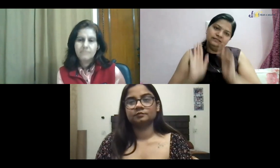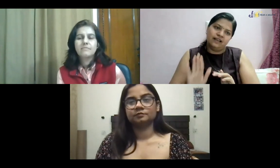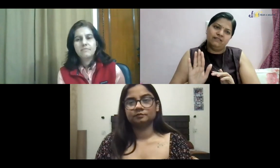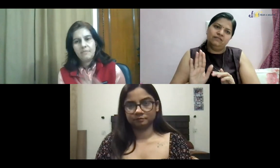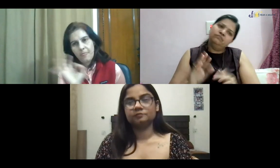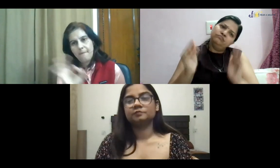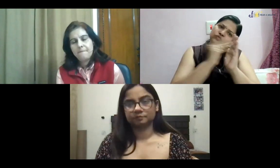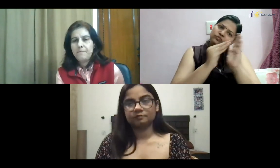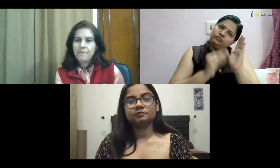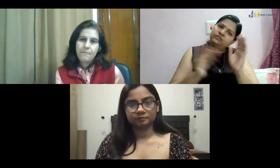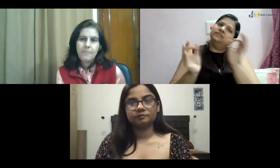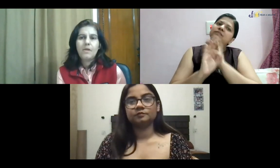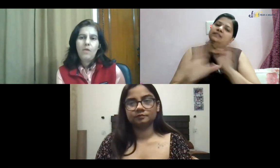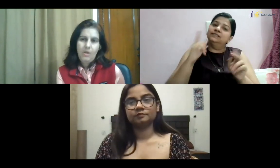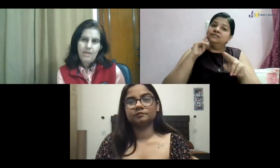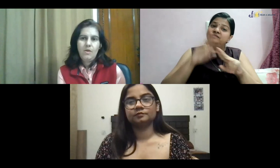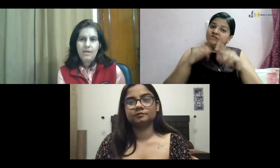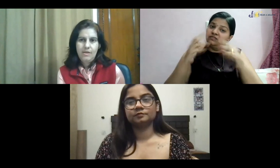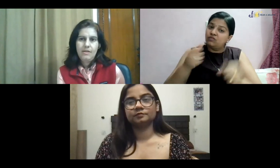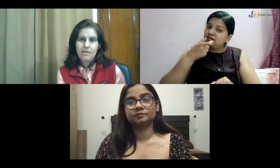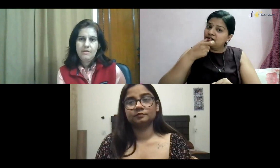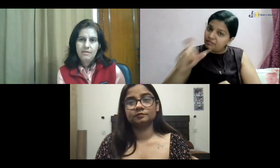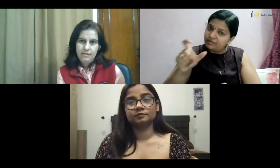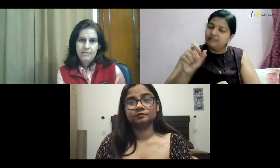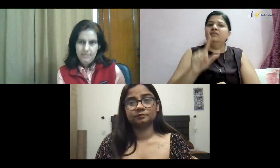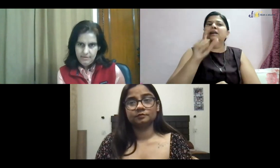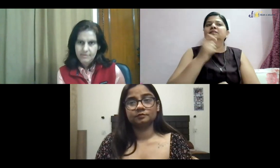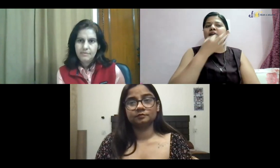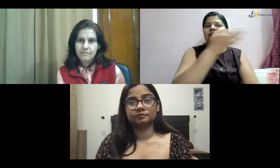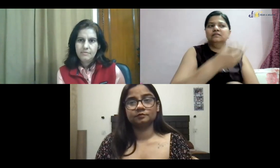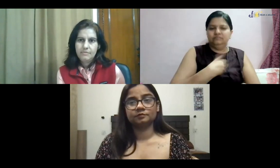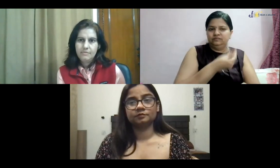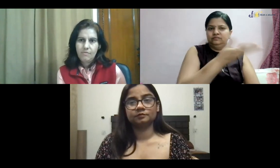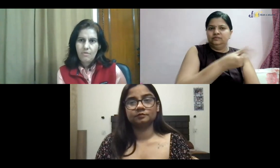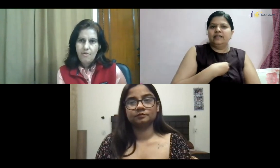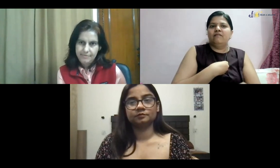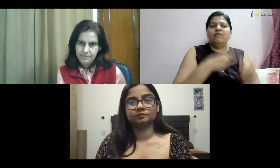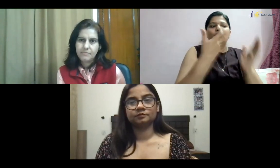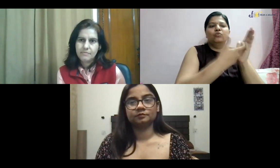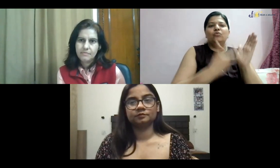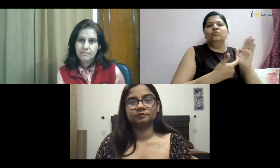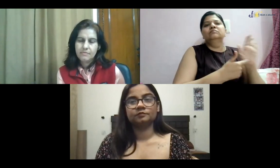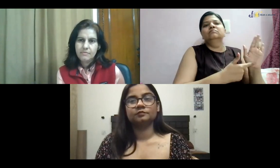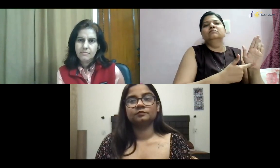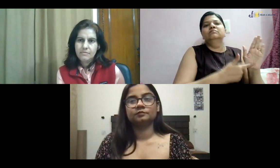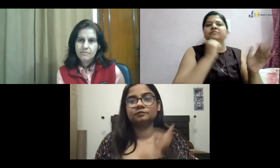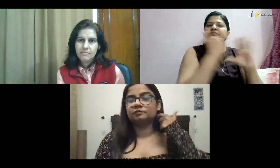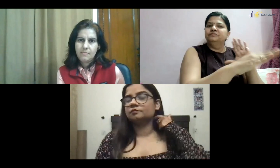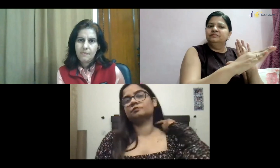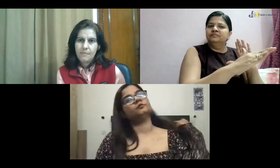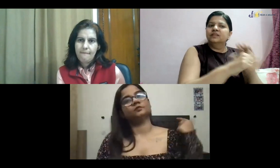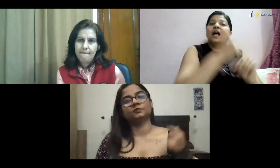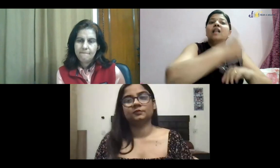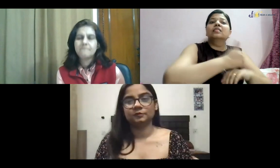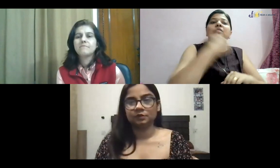Remuneration Act. We have Equal Remuneration Act. It's also there. If you can complain, if you will ask